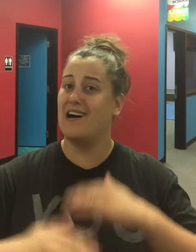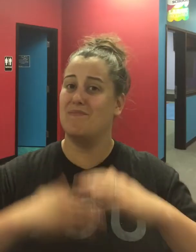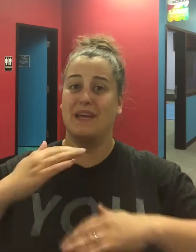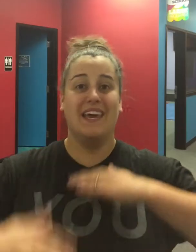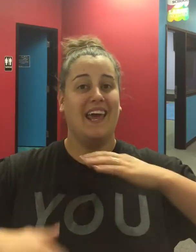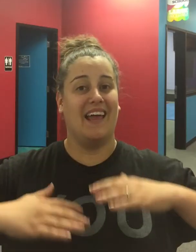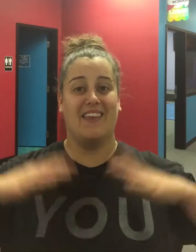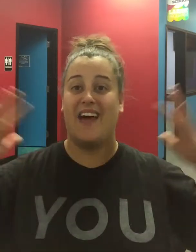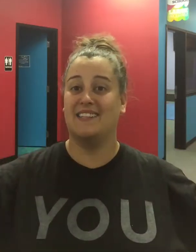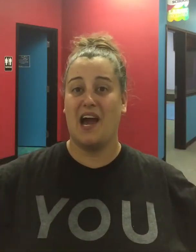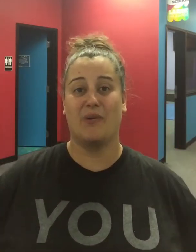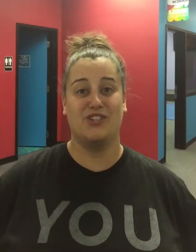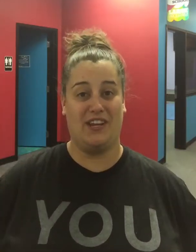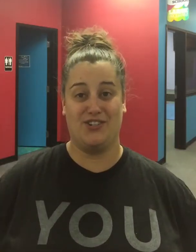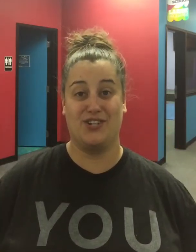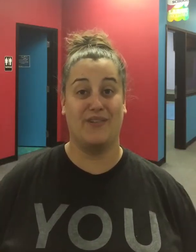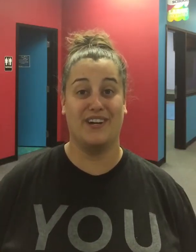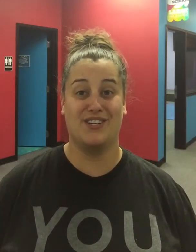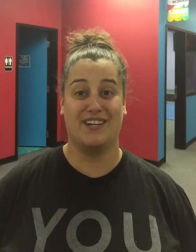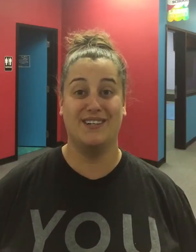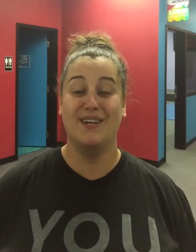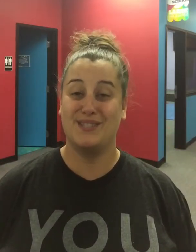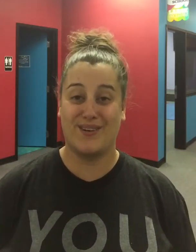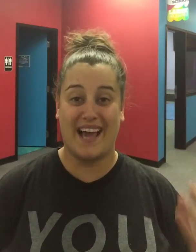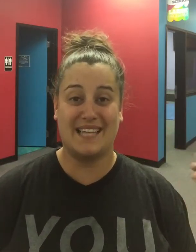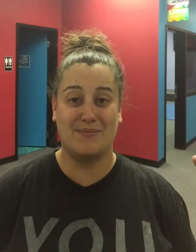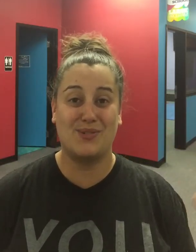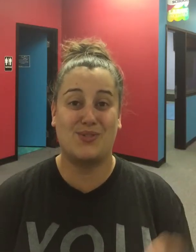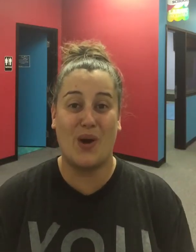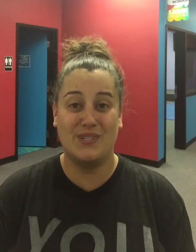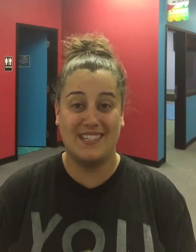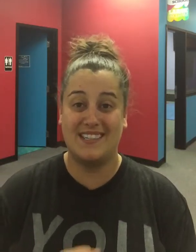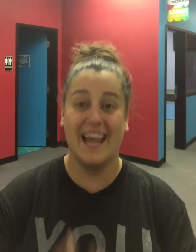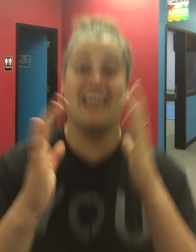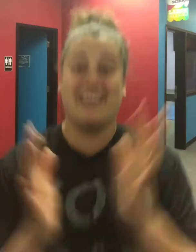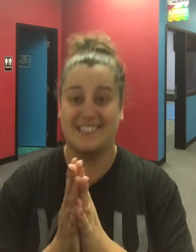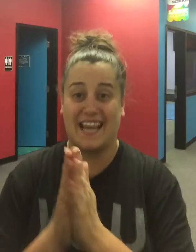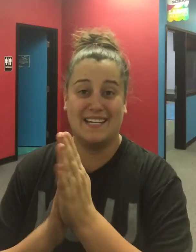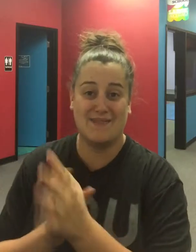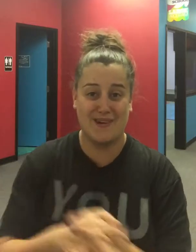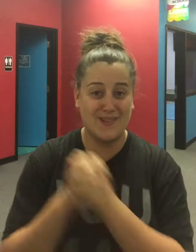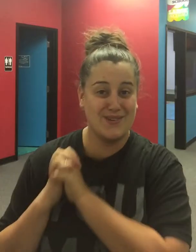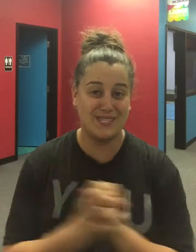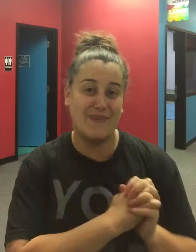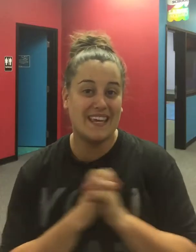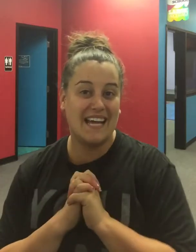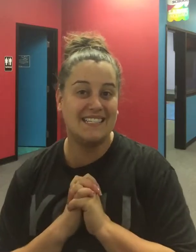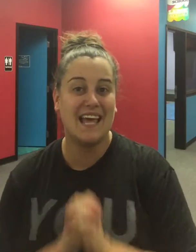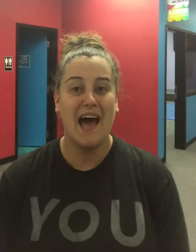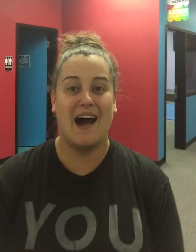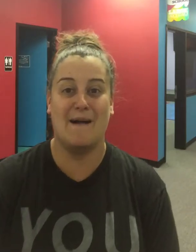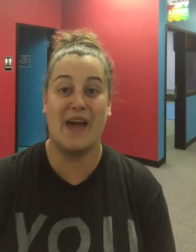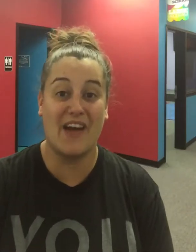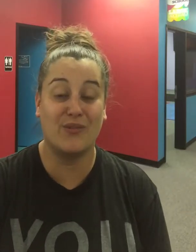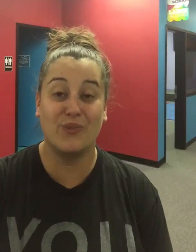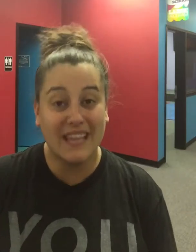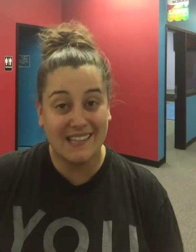up, and then that's how we change a generation. So guys, I'm so stinking excited to be with you this weekend. I have a really